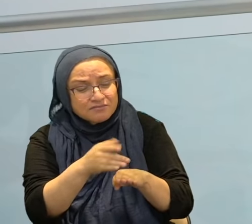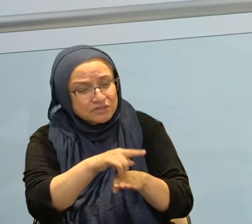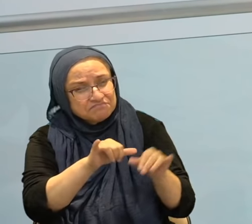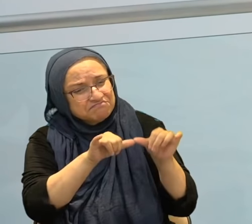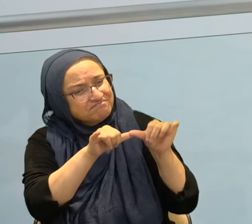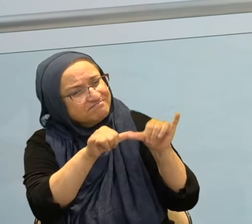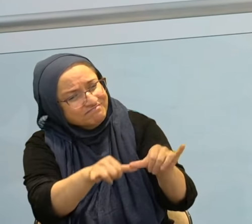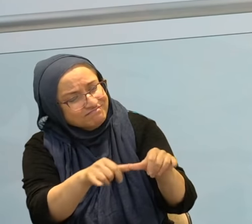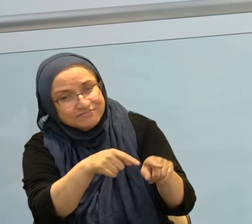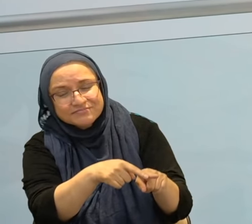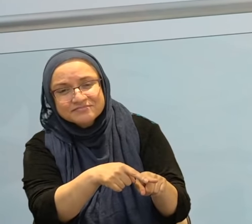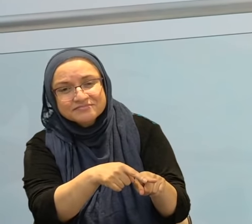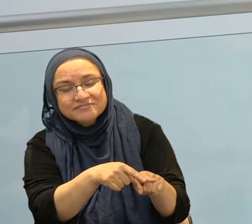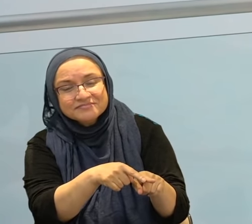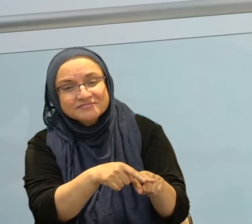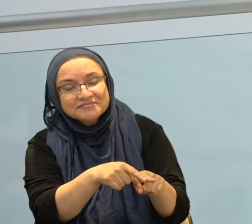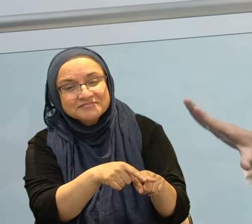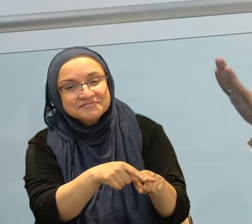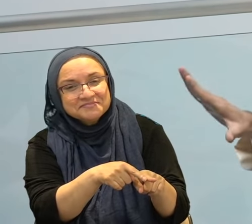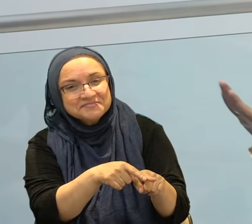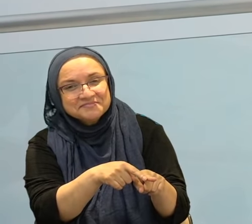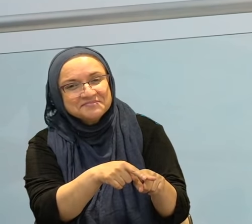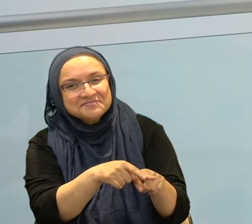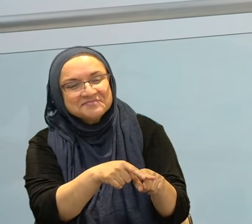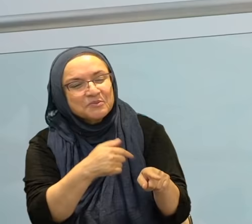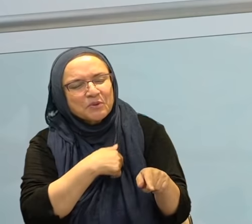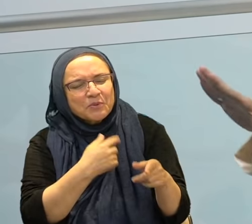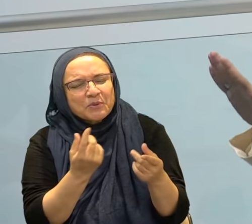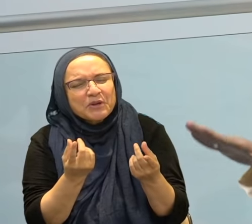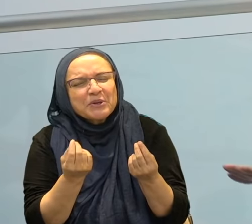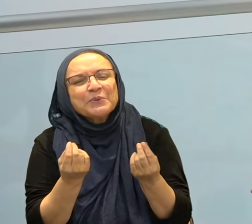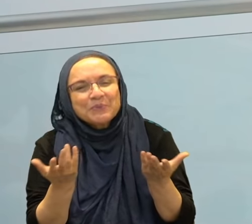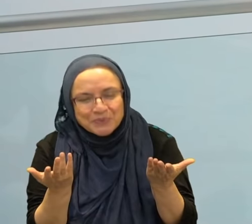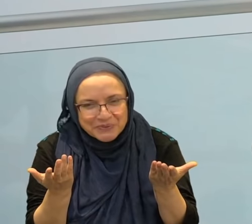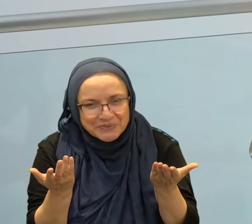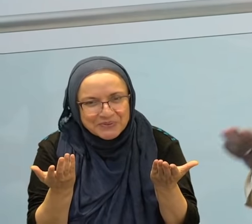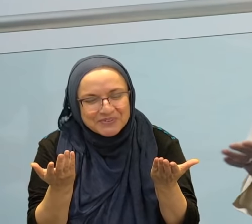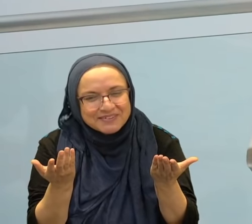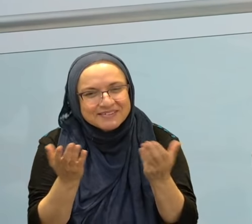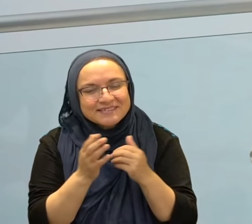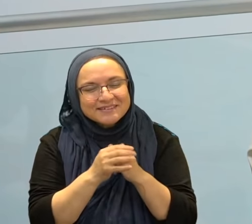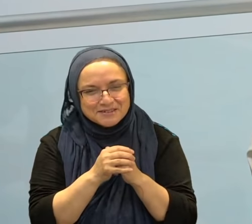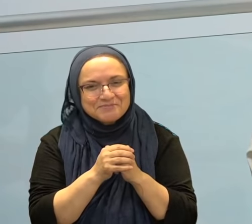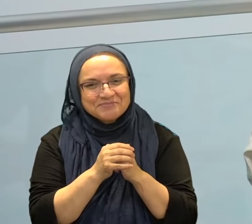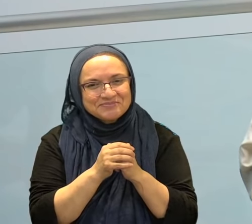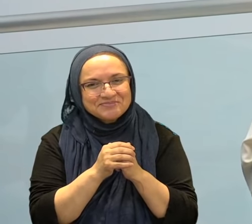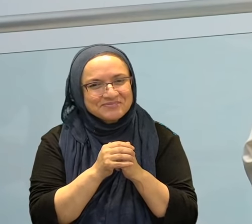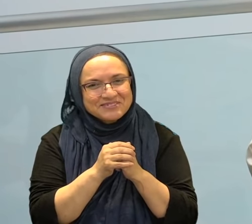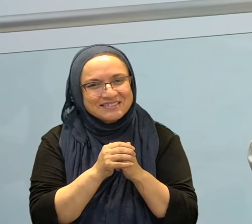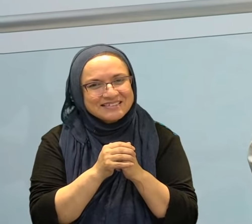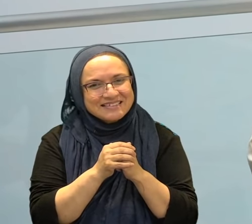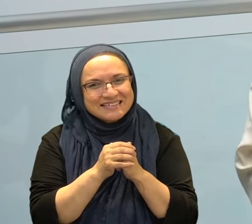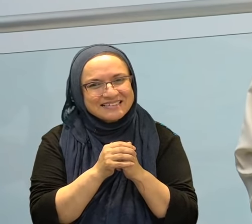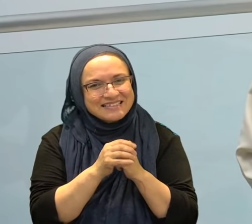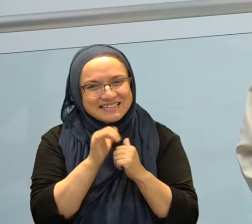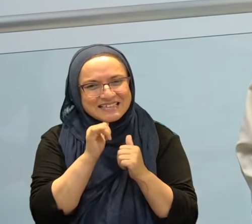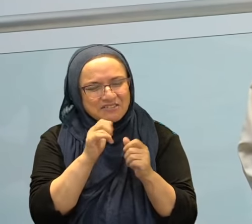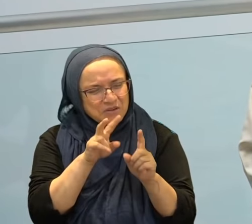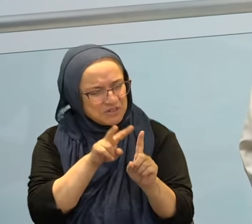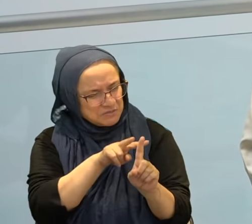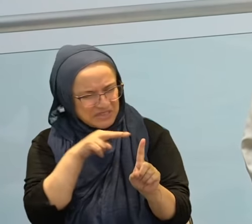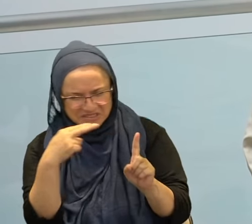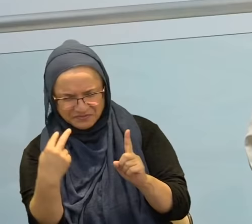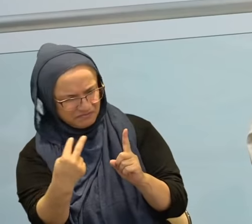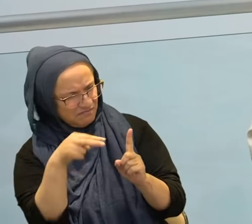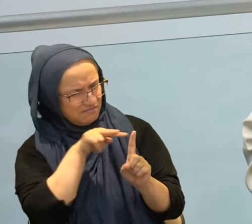do? And I don't want to just talk about this from the perspective of hardship as a whole. I want to talk about that lowest